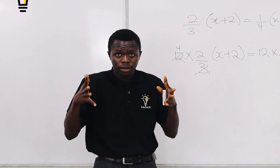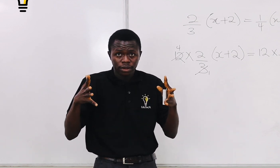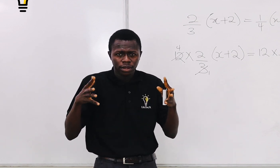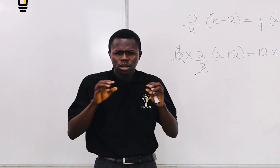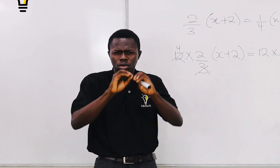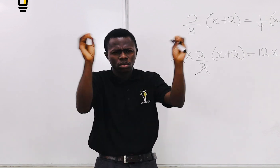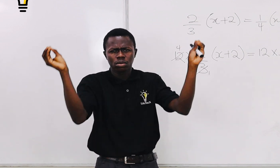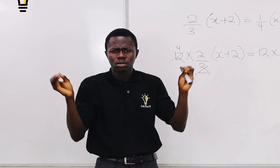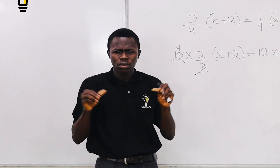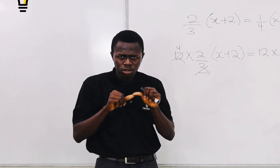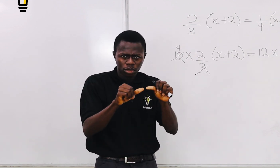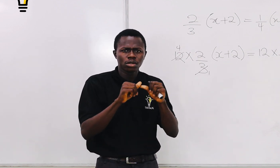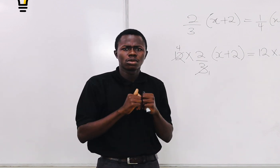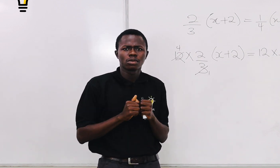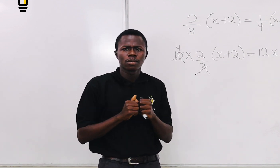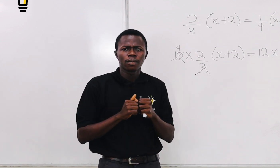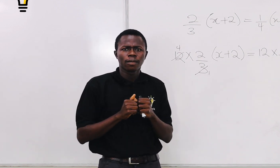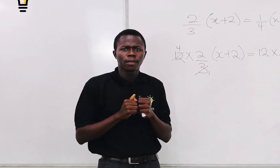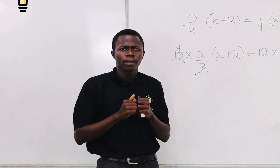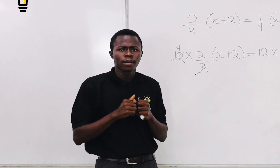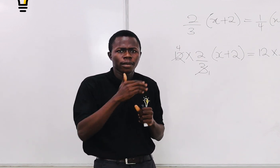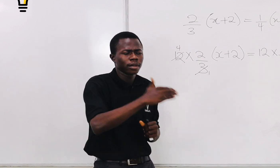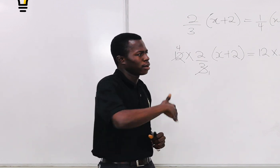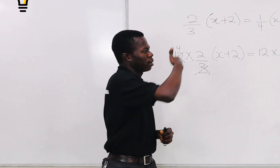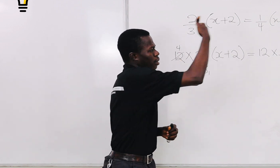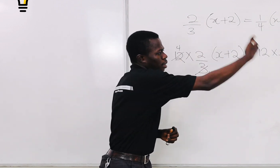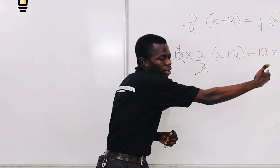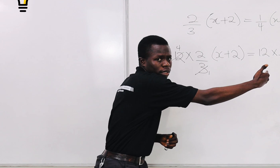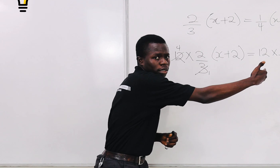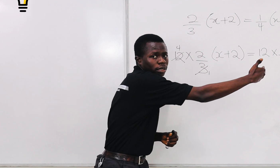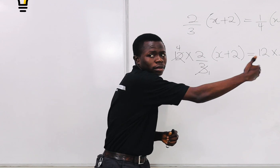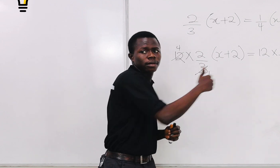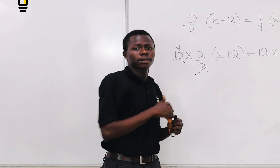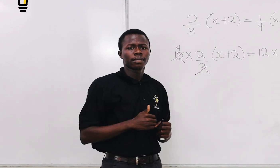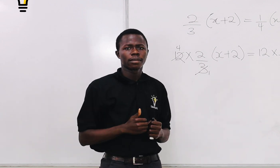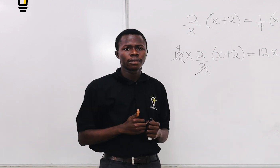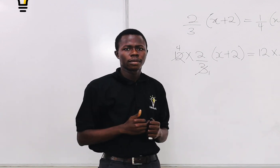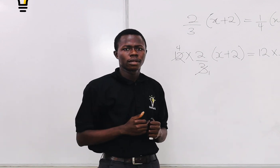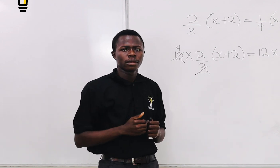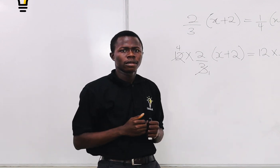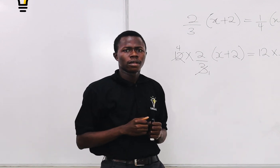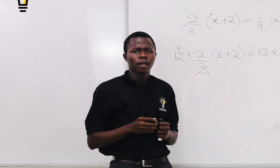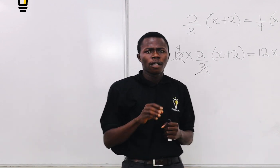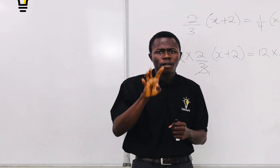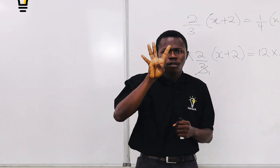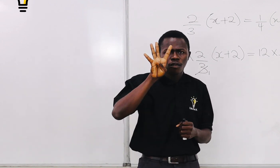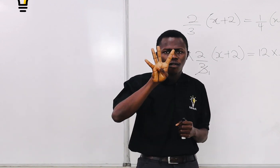Are we done? No. We need to continue. So we go to the next term in the expression,